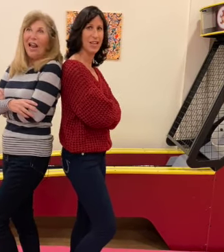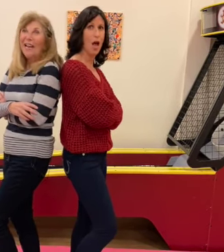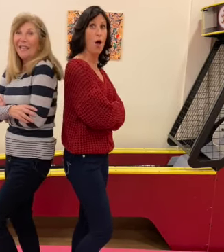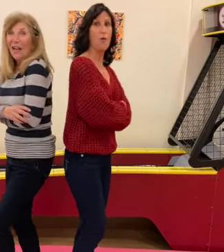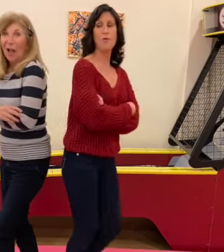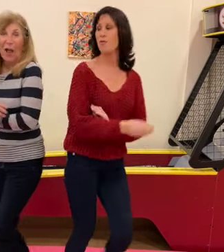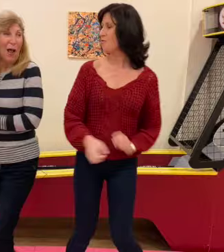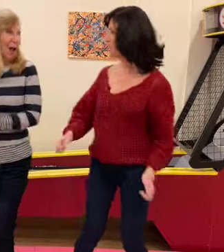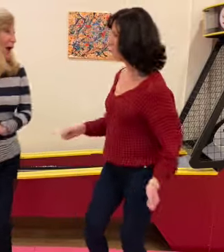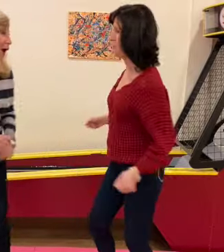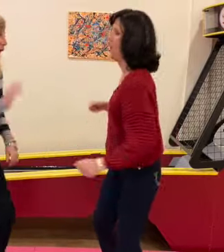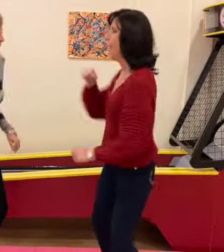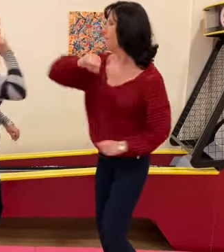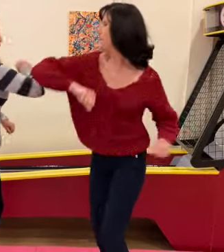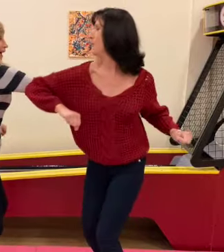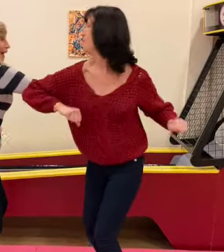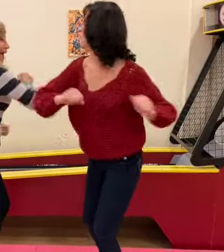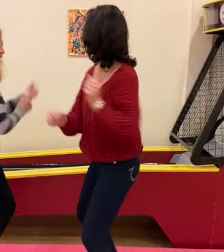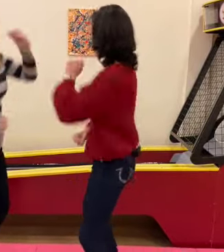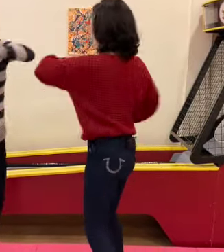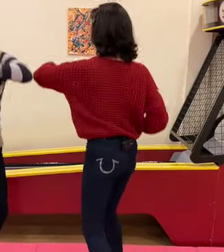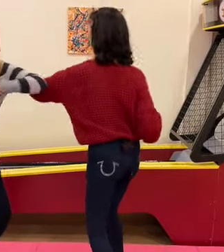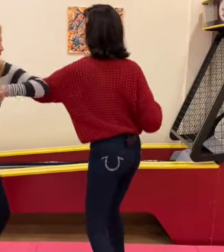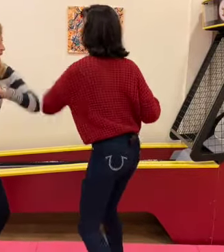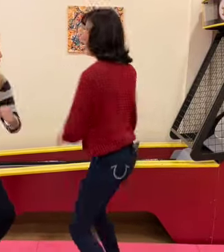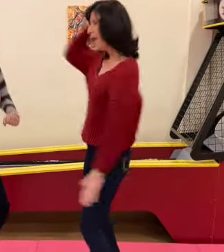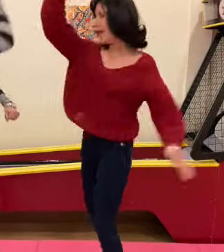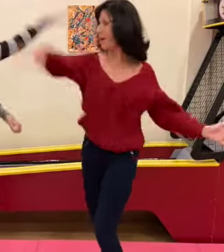shake. Ooh, boom, boom.